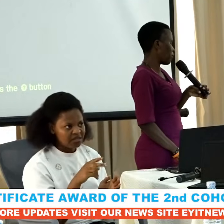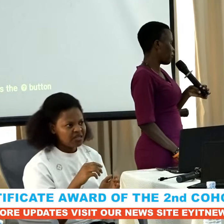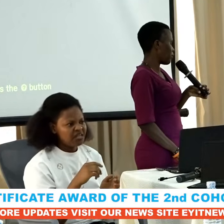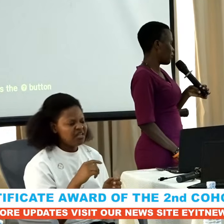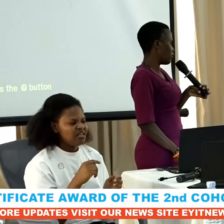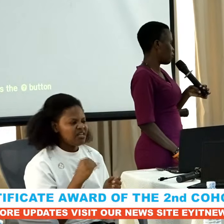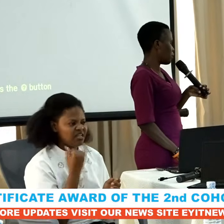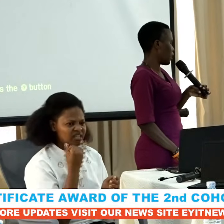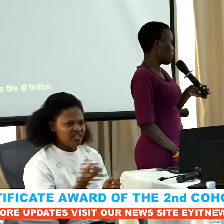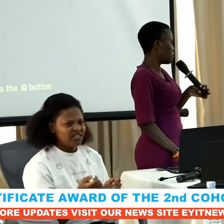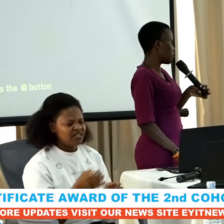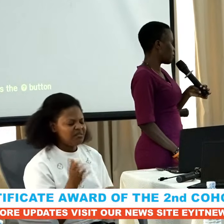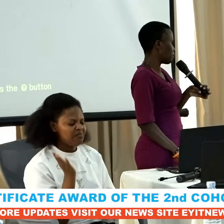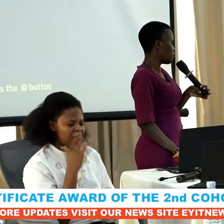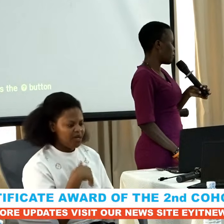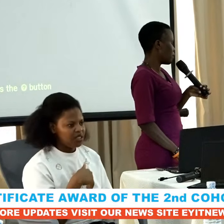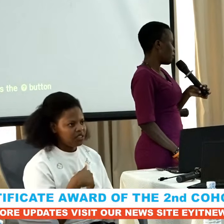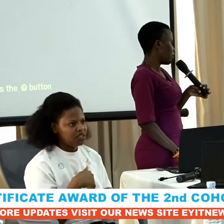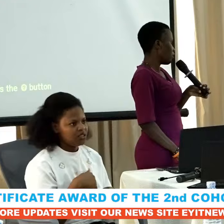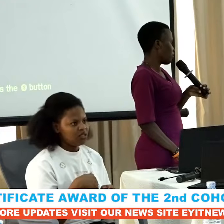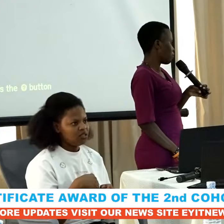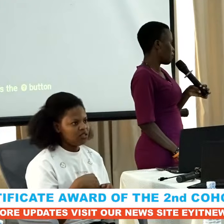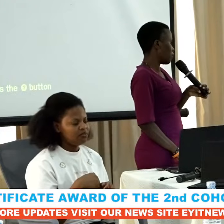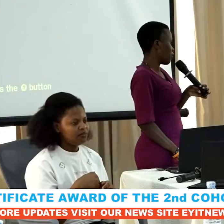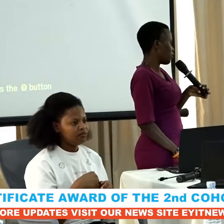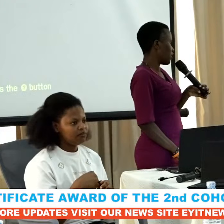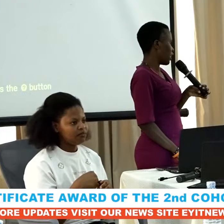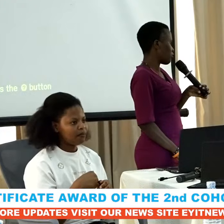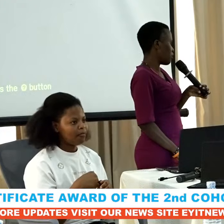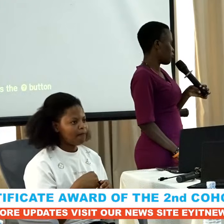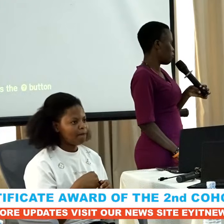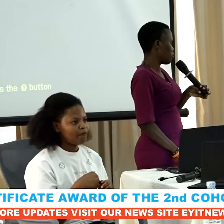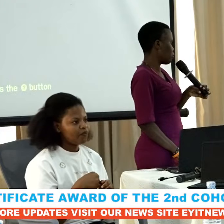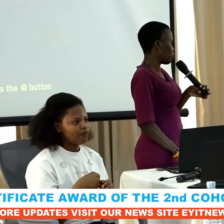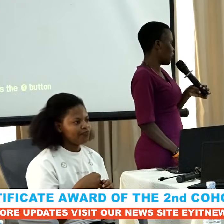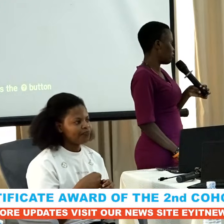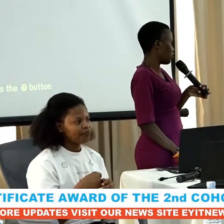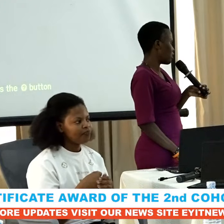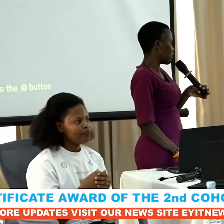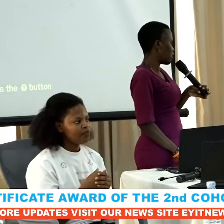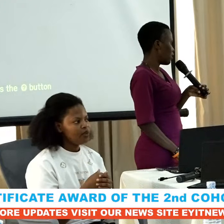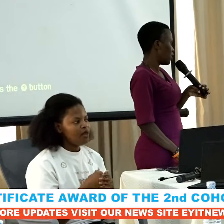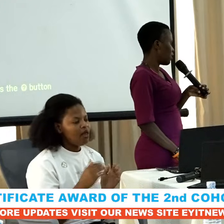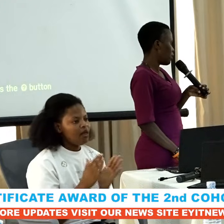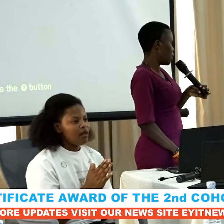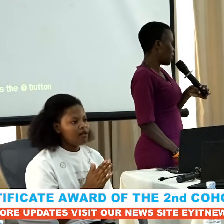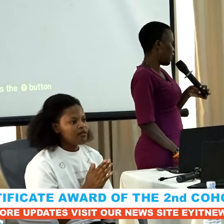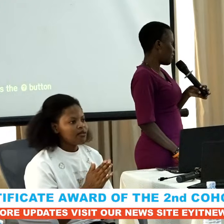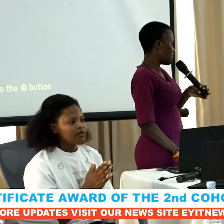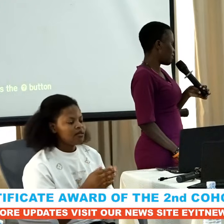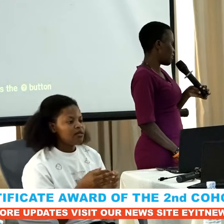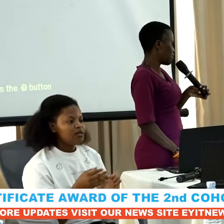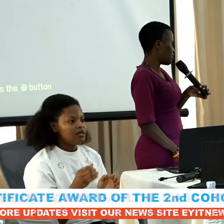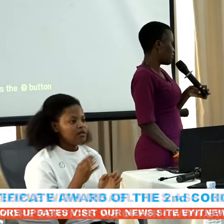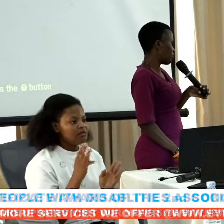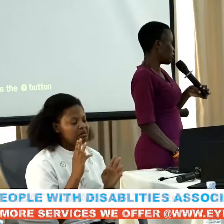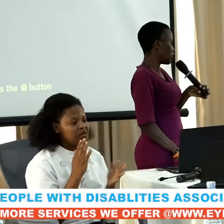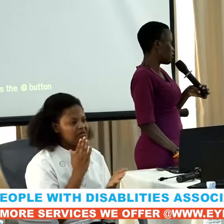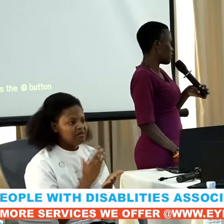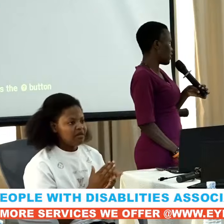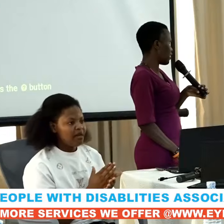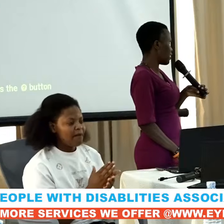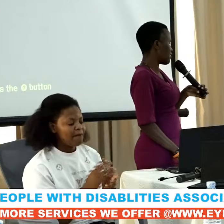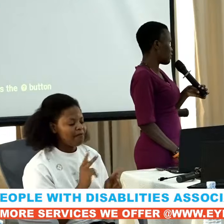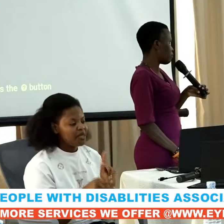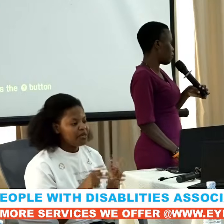people living with albinism, those people, if they are exposed to sunshine, their sight